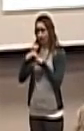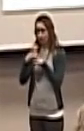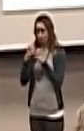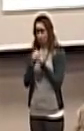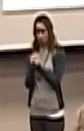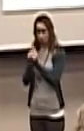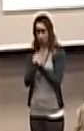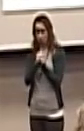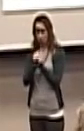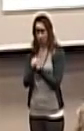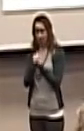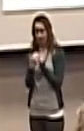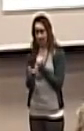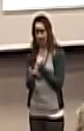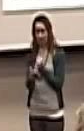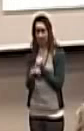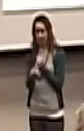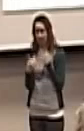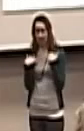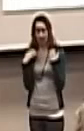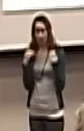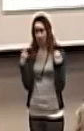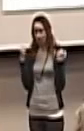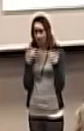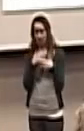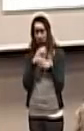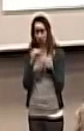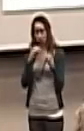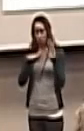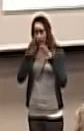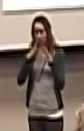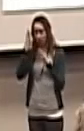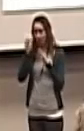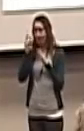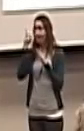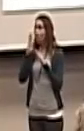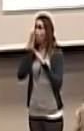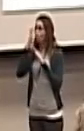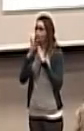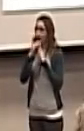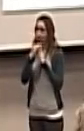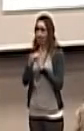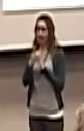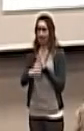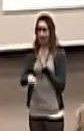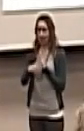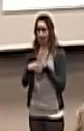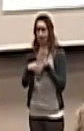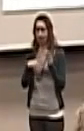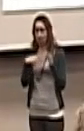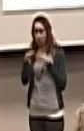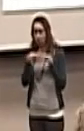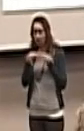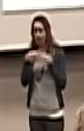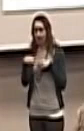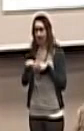fear. They had nothing to worry about. Because he would guide them, he would direct them, he would feed them,